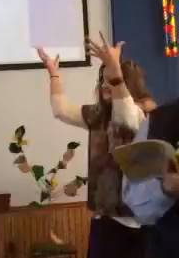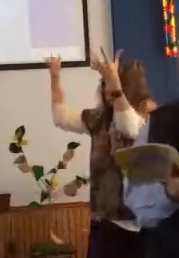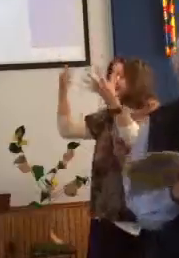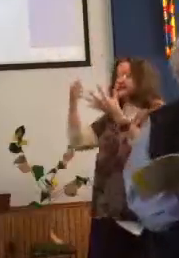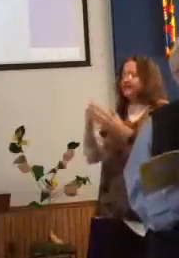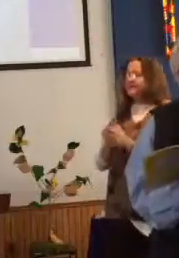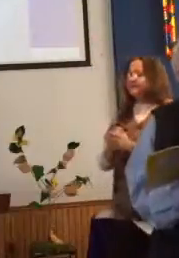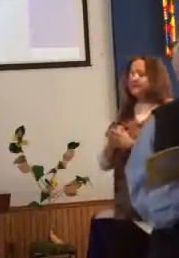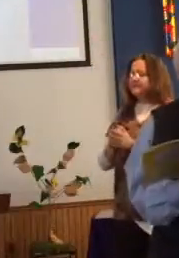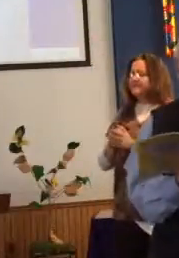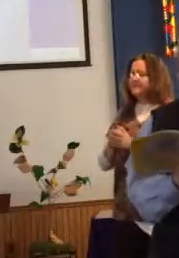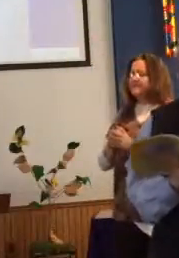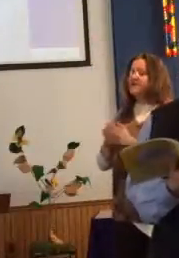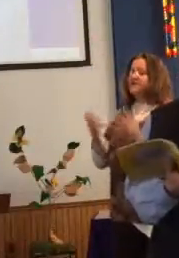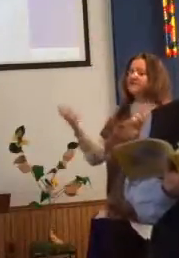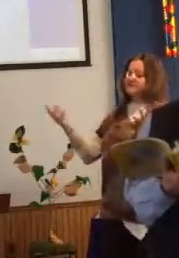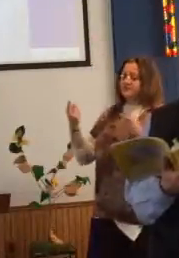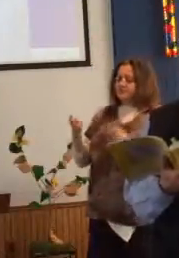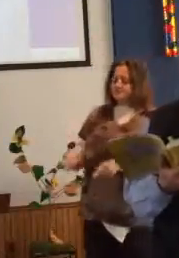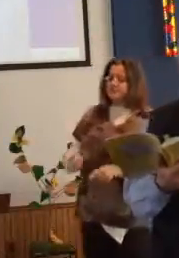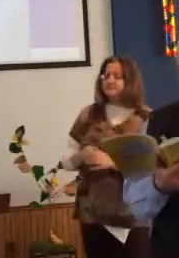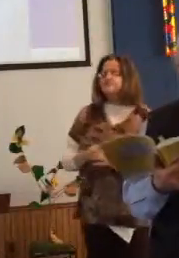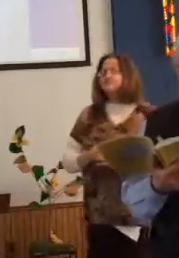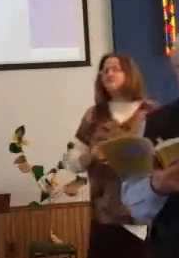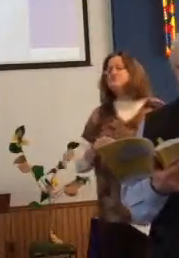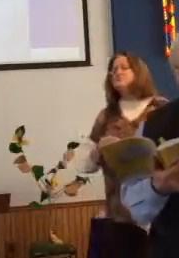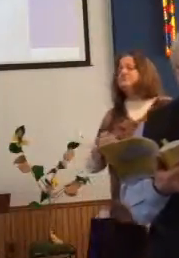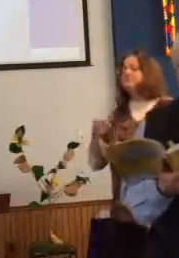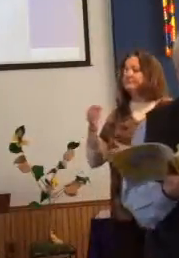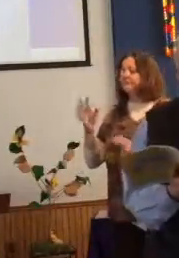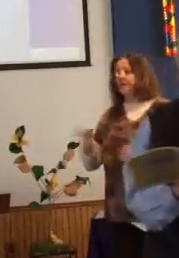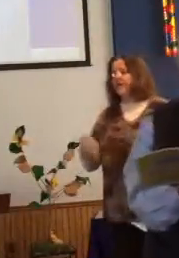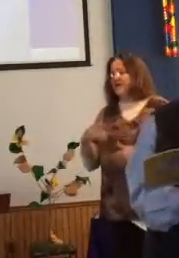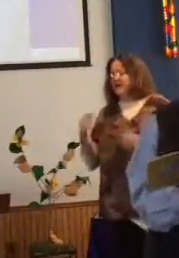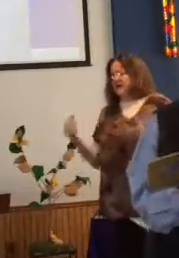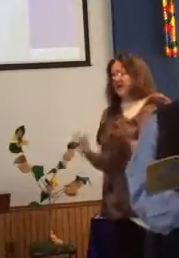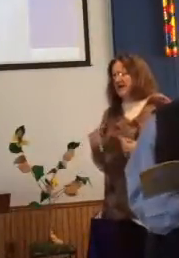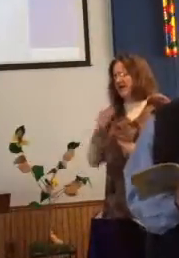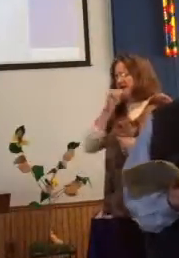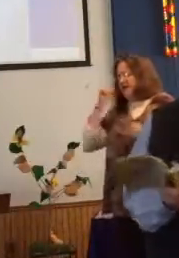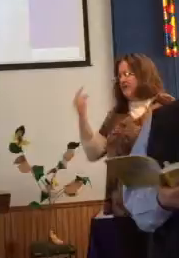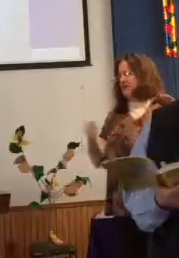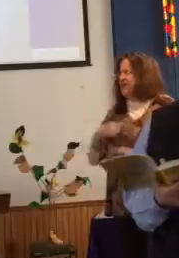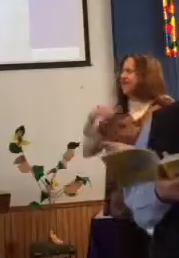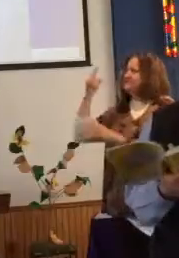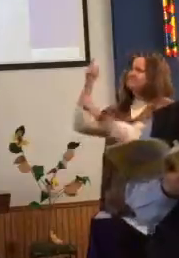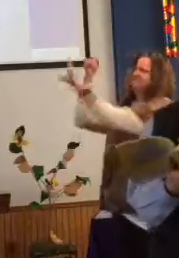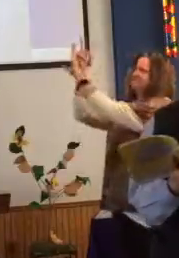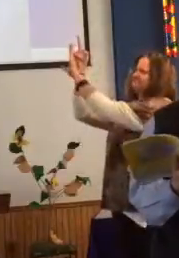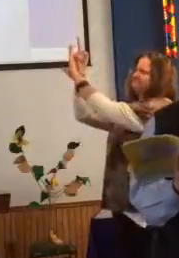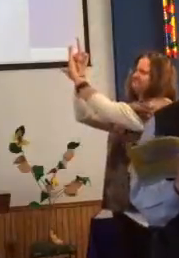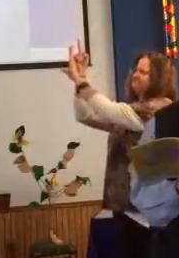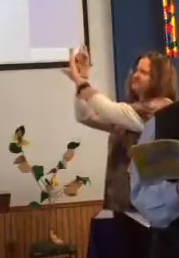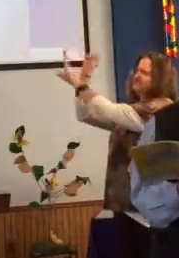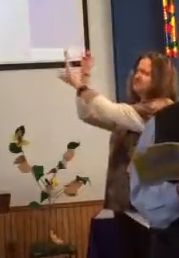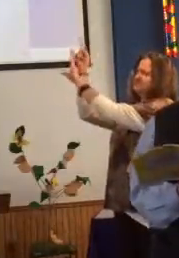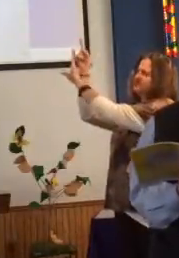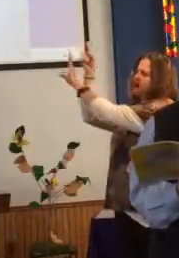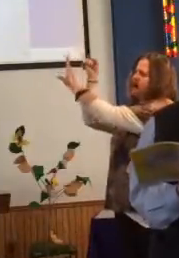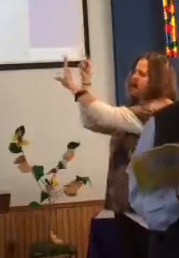And in pain, he continued down, searching for those eyes that would let him